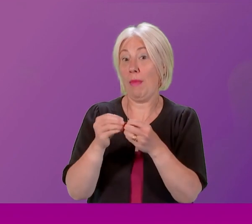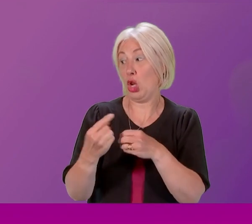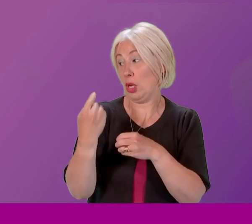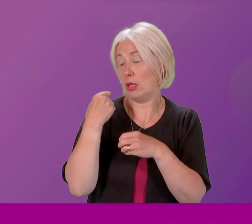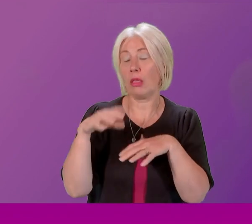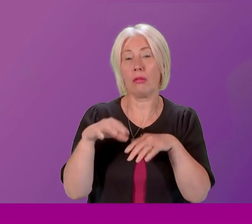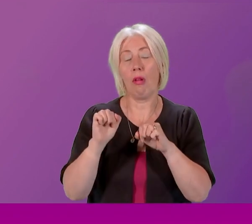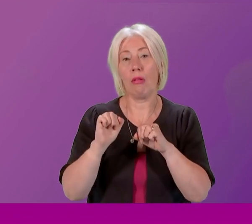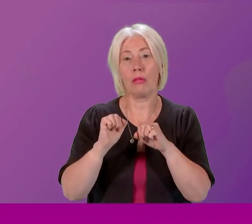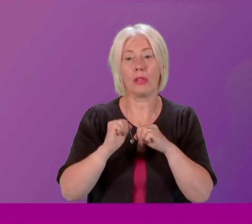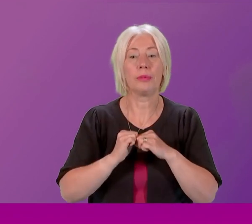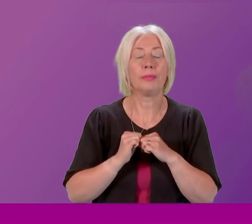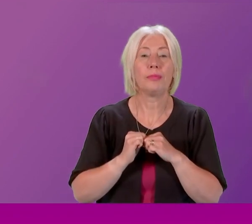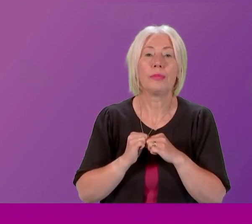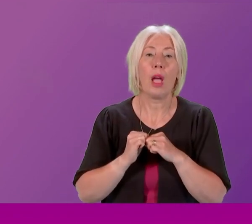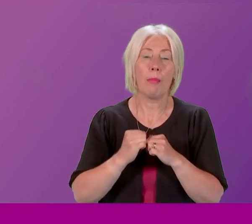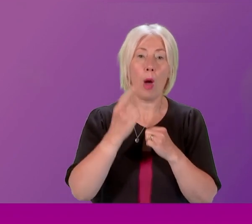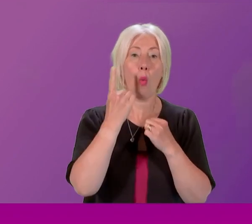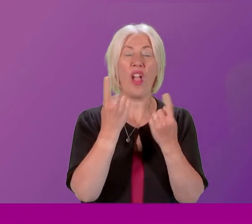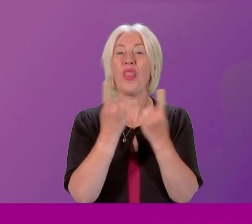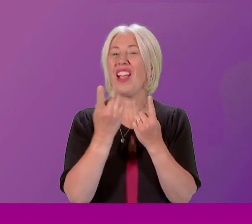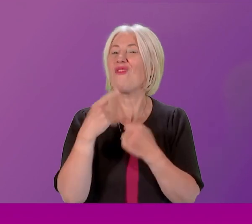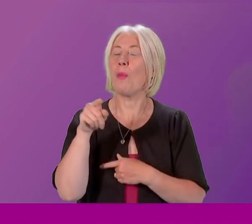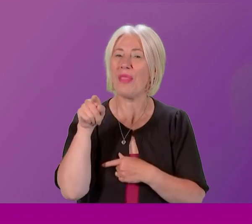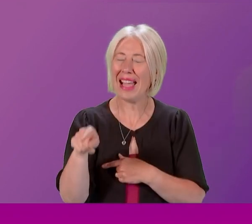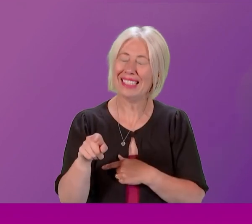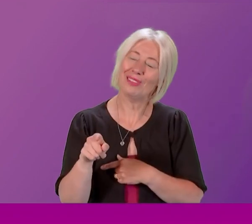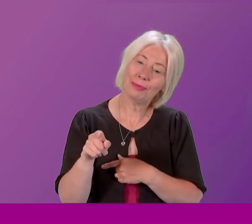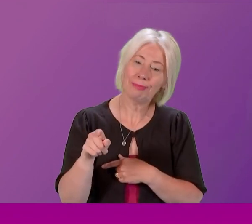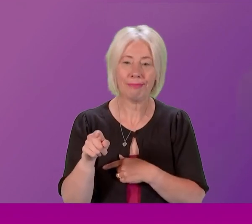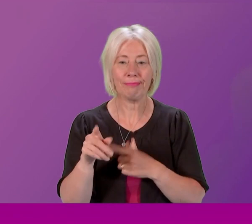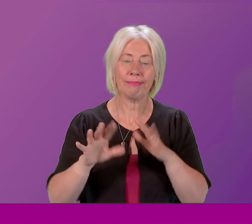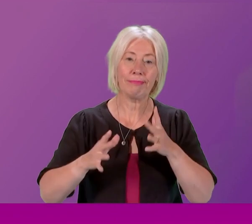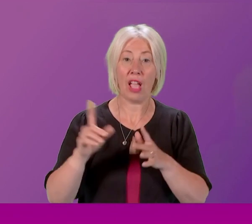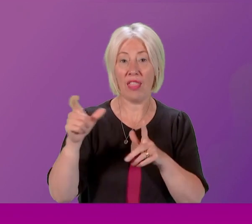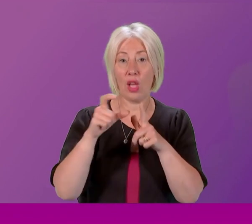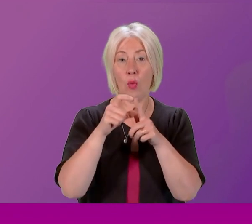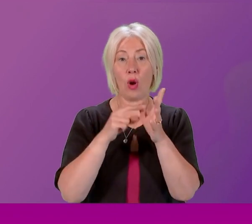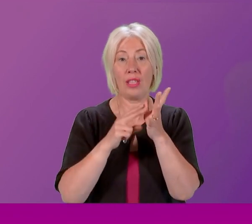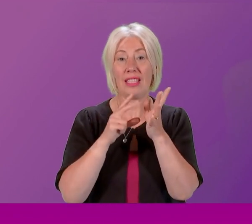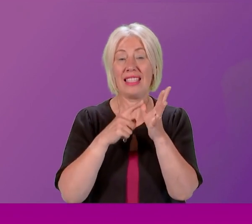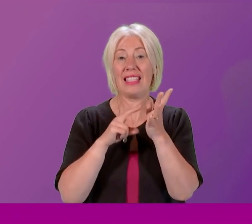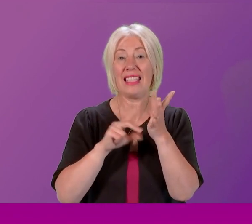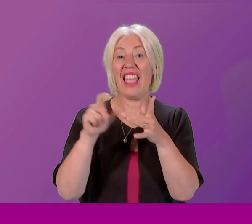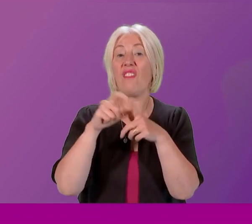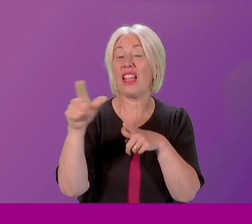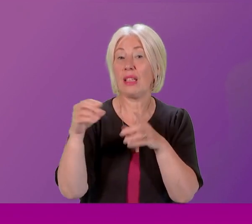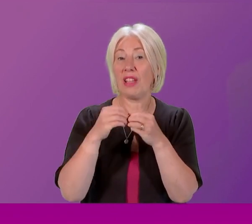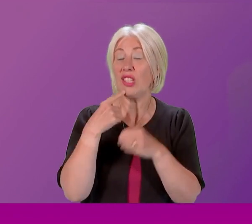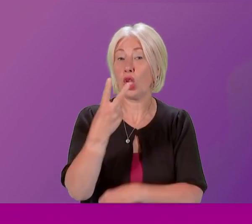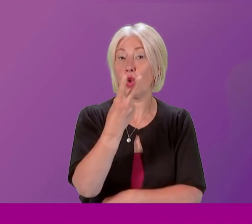Evelyn. But one of the main hangovers from that is, and what David I think is getting at, is that